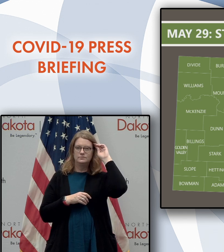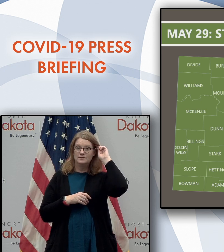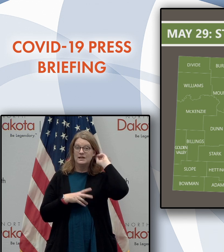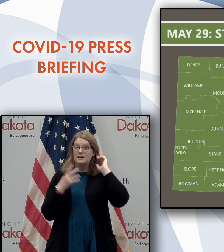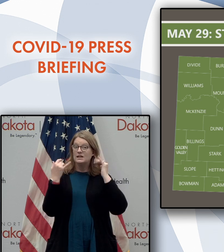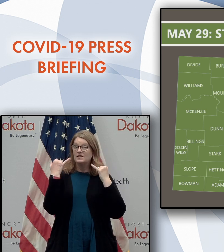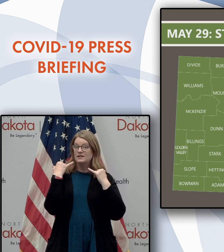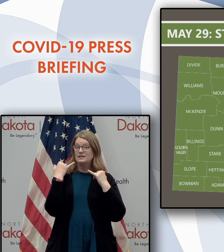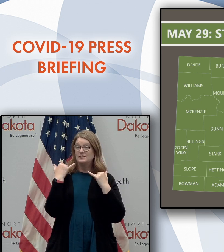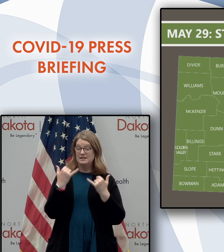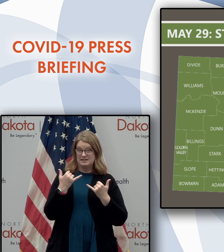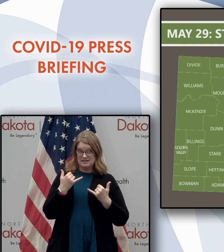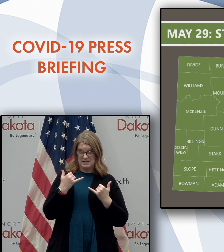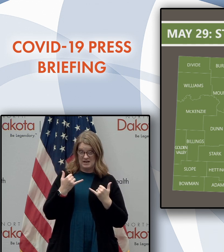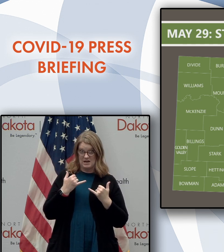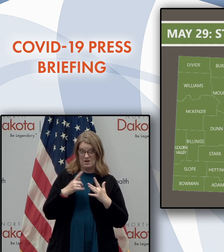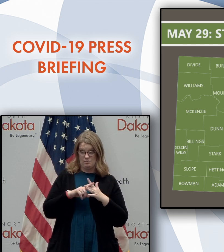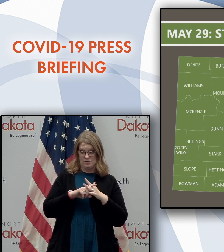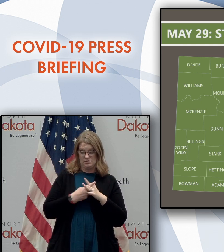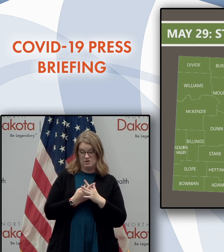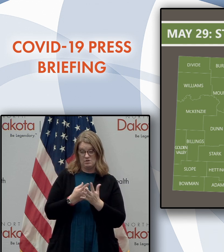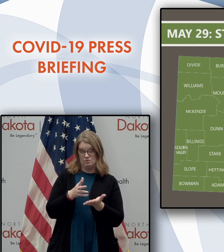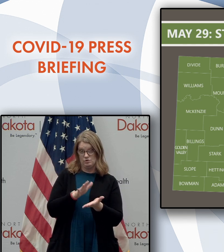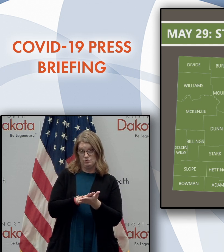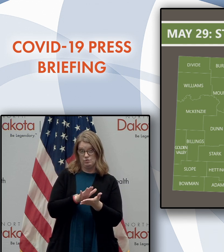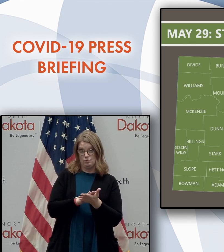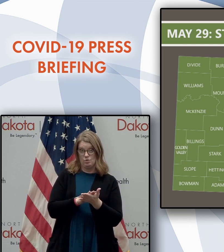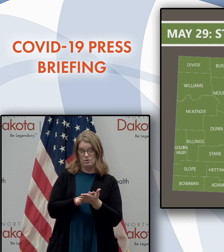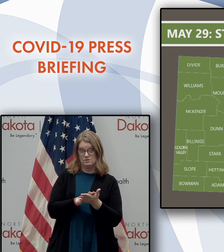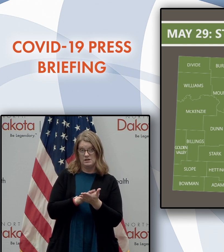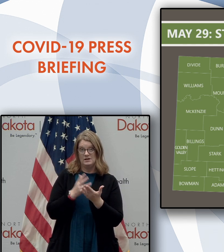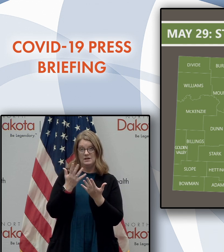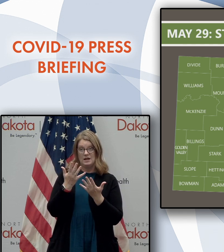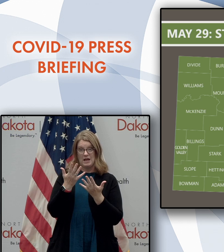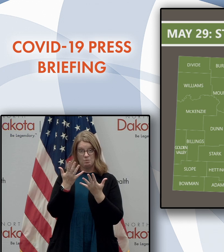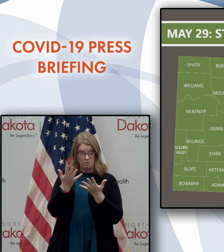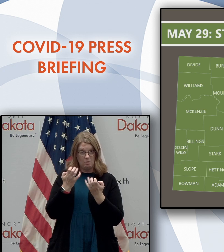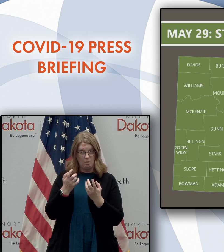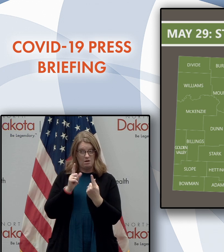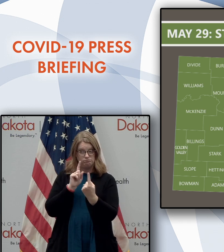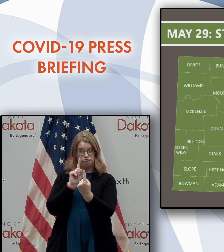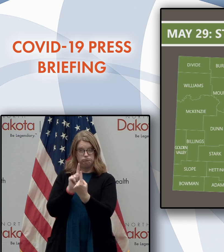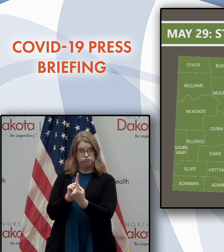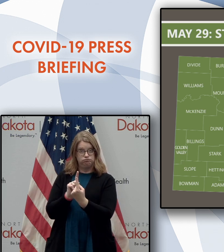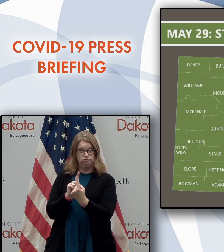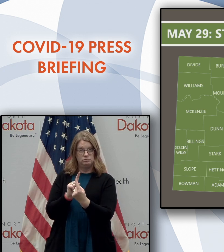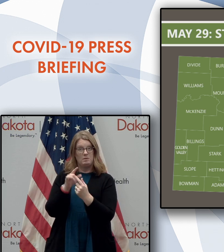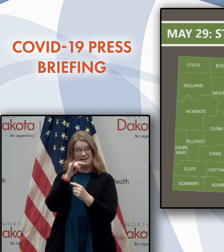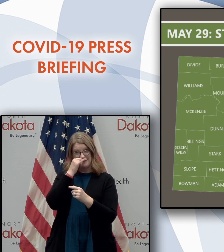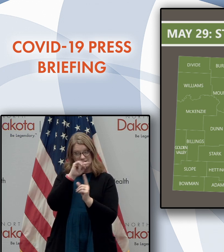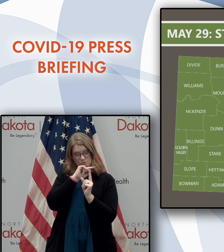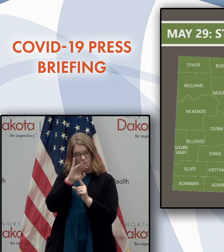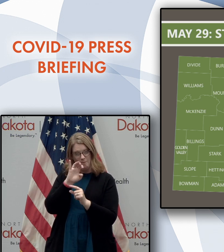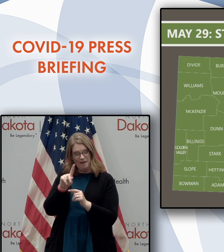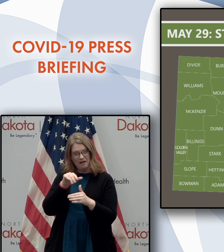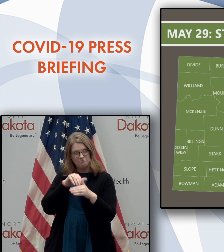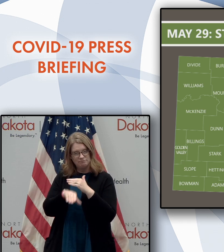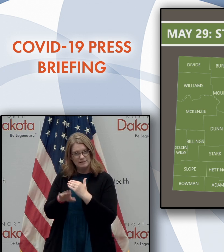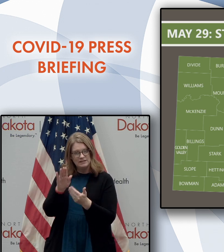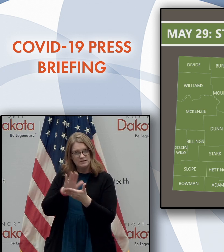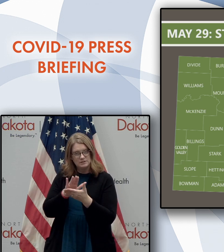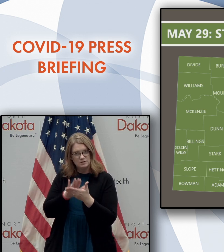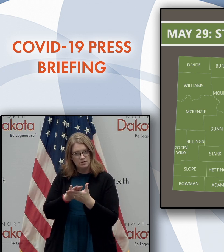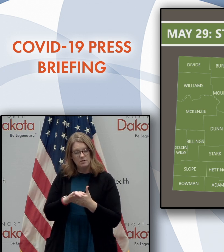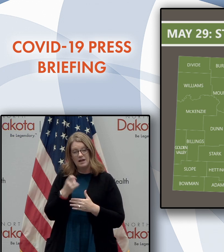our schools with in-person learning, which is something we absolutely positively want to do, and we wanted to try to again make sure that we